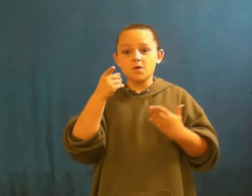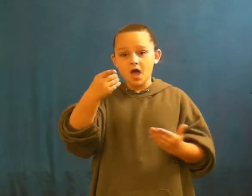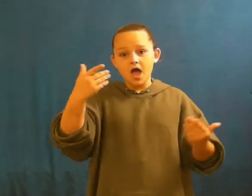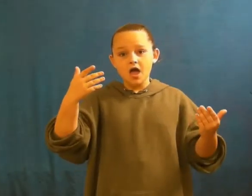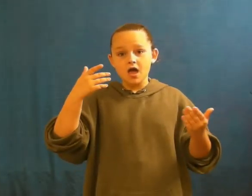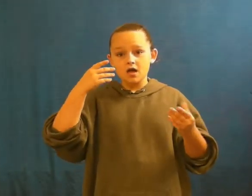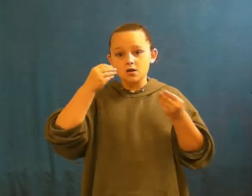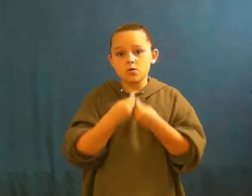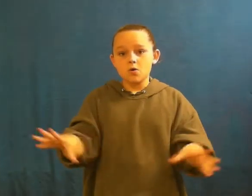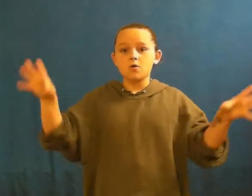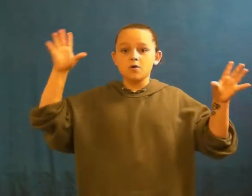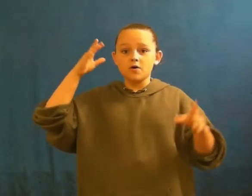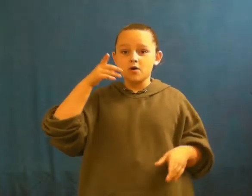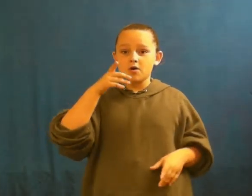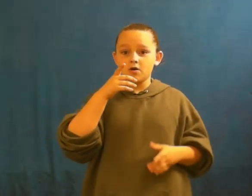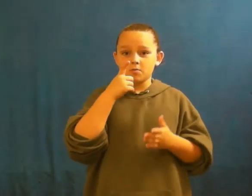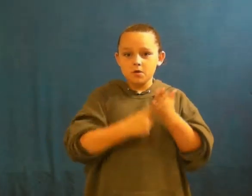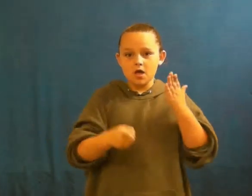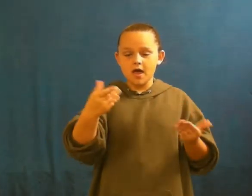The dog was greedy and wanted two chicken legs.